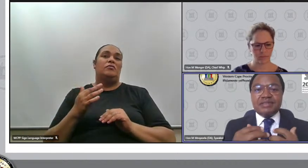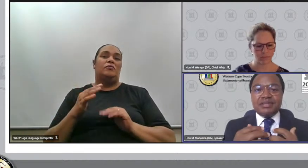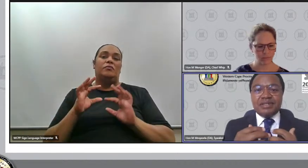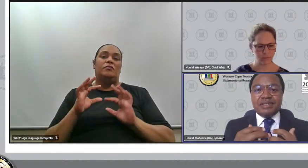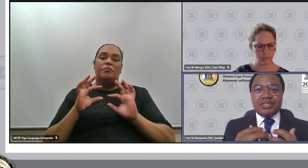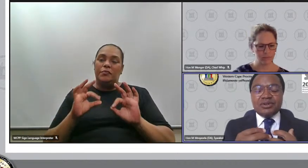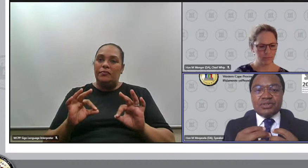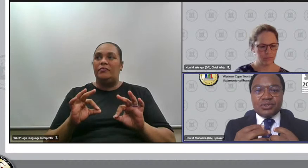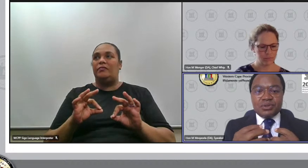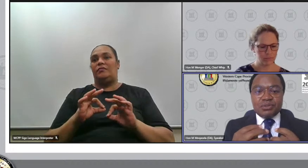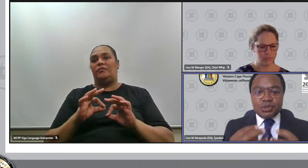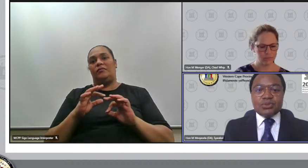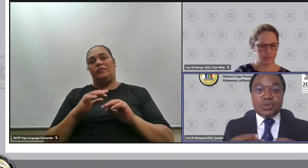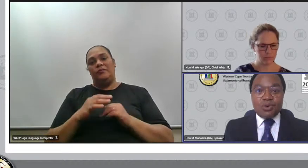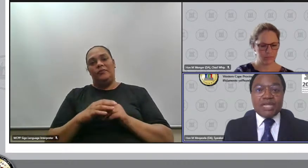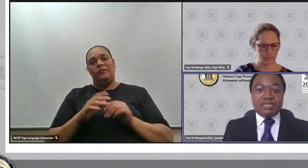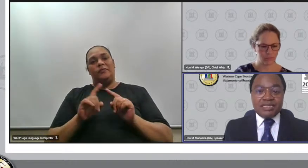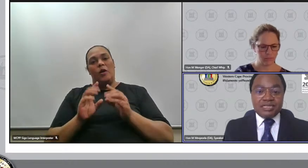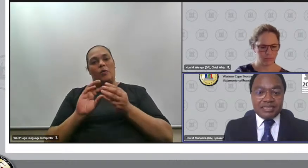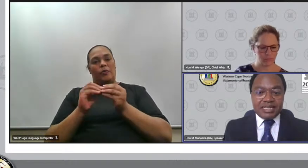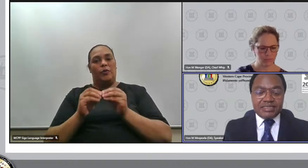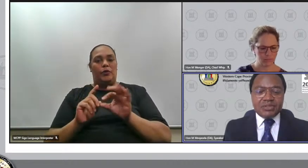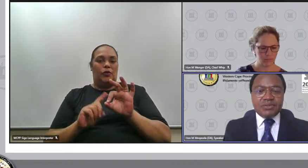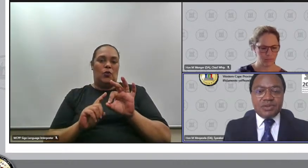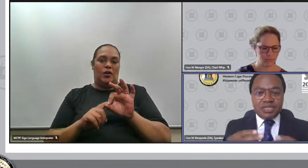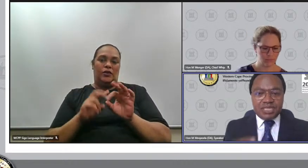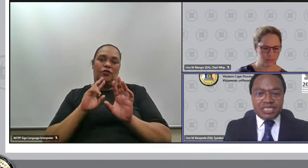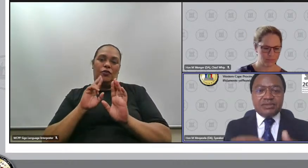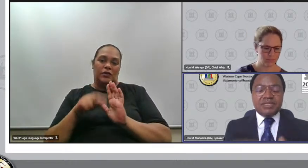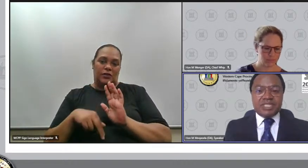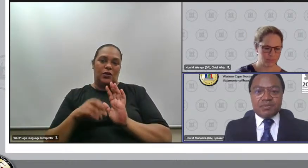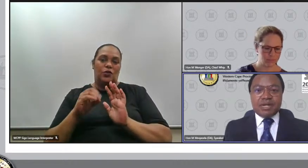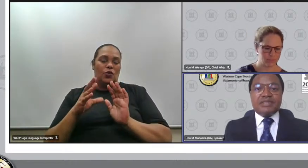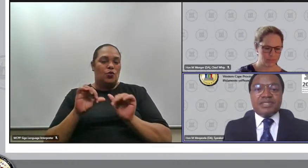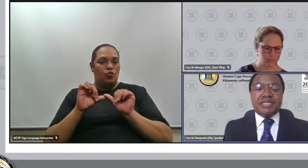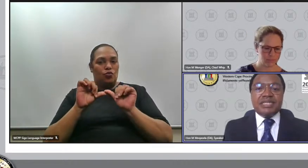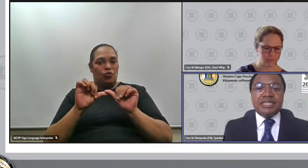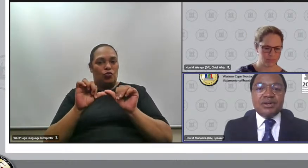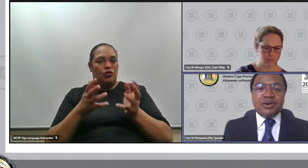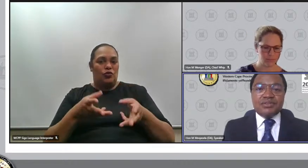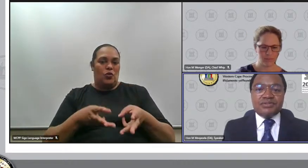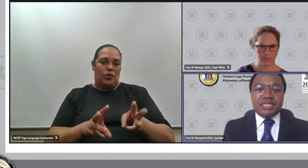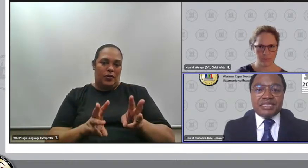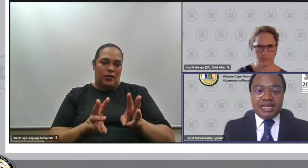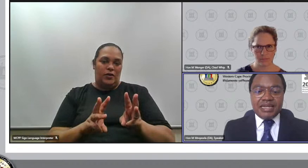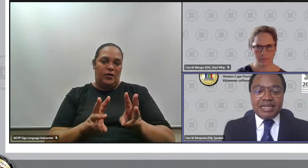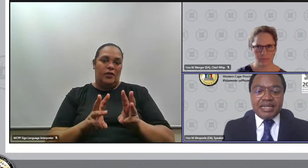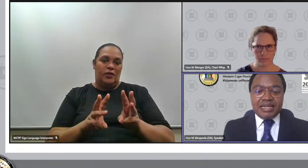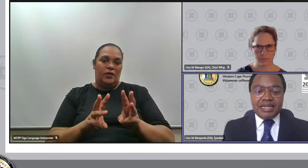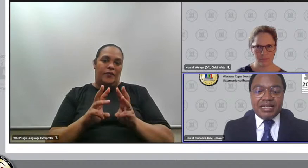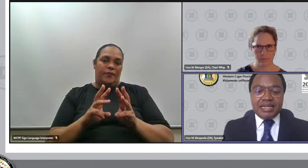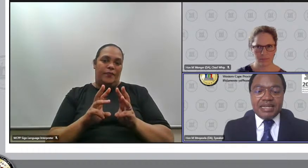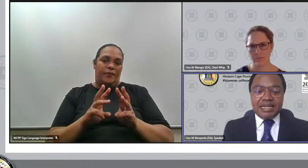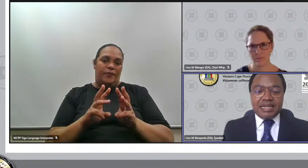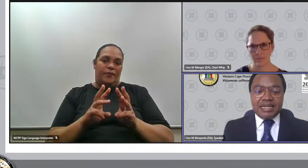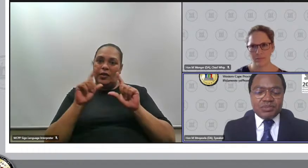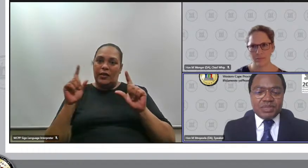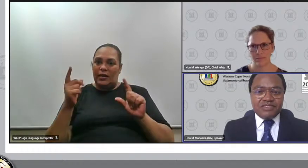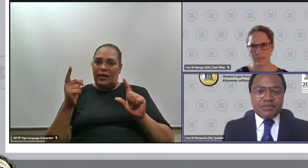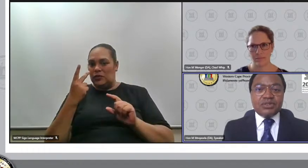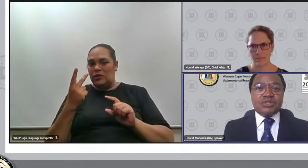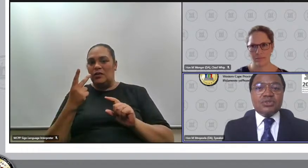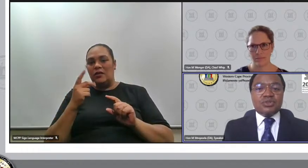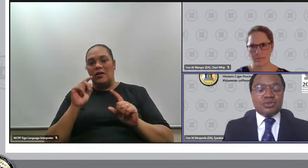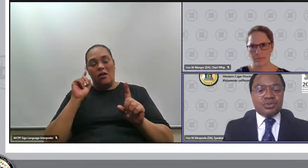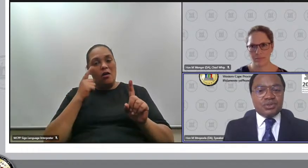efficient and also produce quality results. So we continue in this path of realizing that